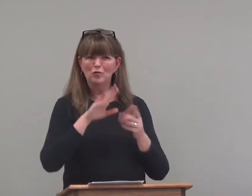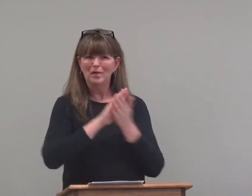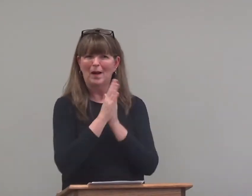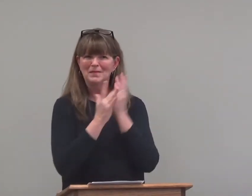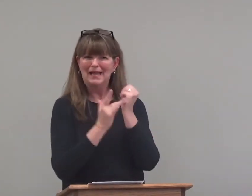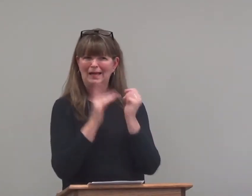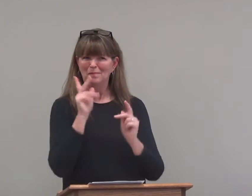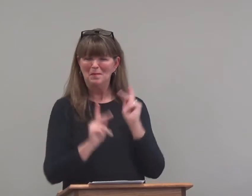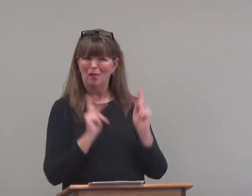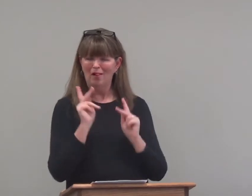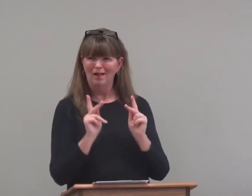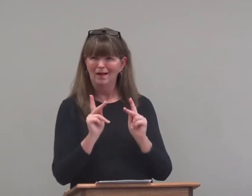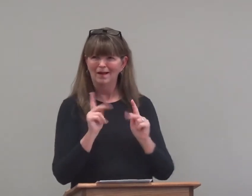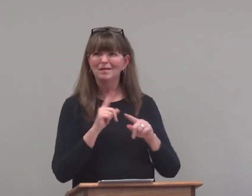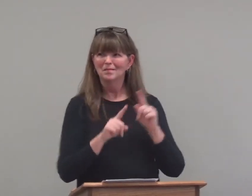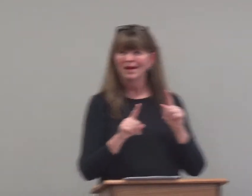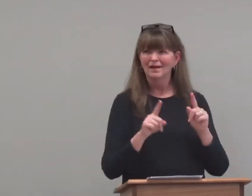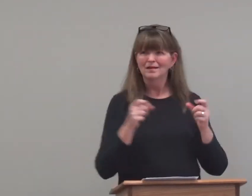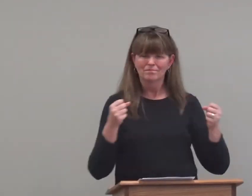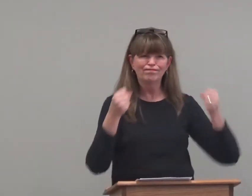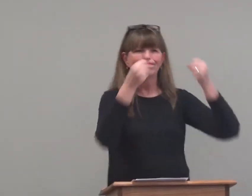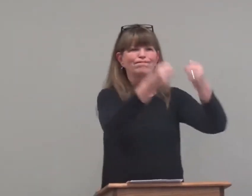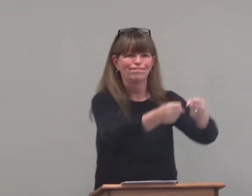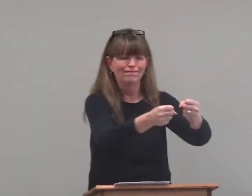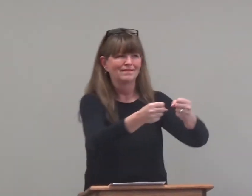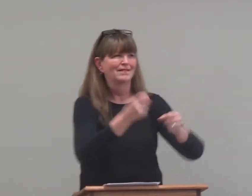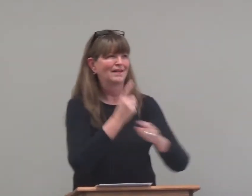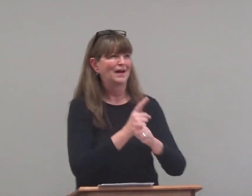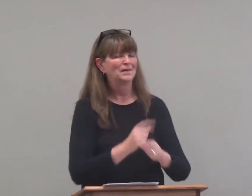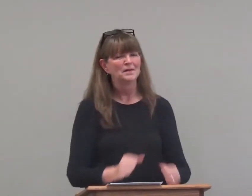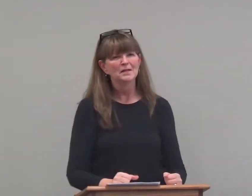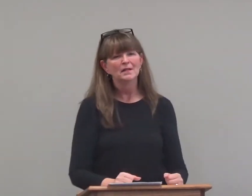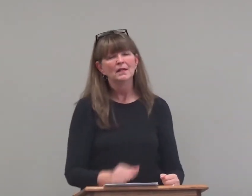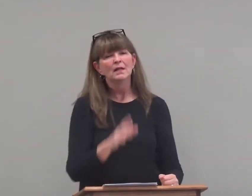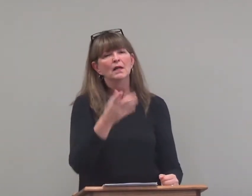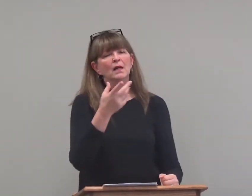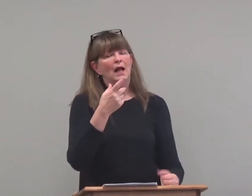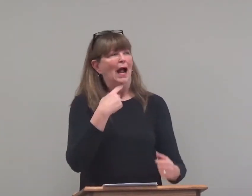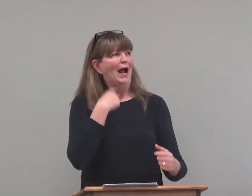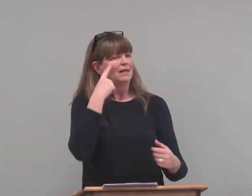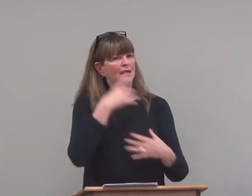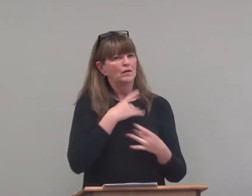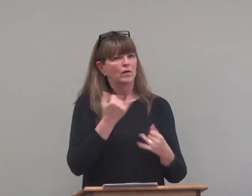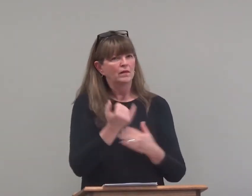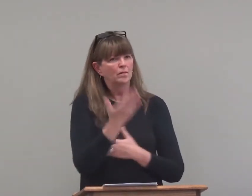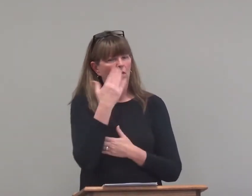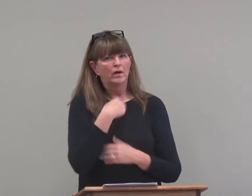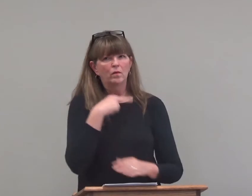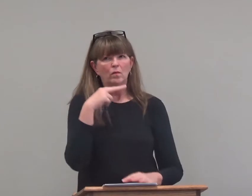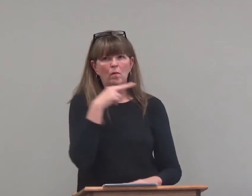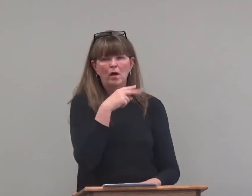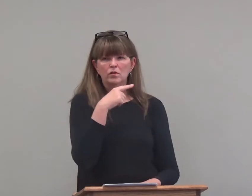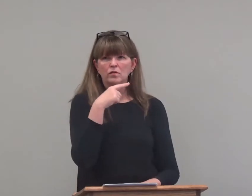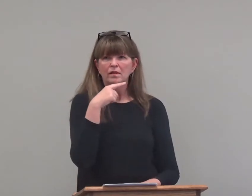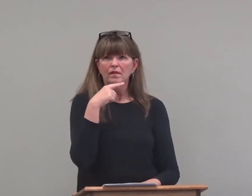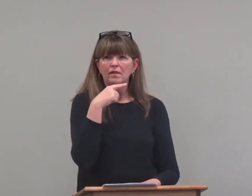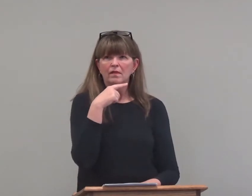with it. They had not planned to be tech people, let me tell you. We just stuck them into it. So, I think it's kind of interesting this morning